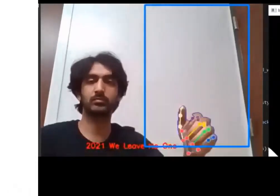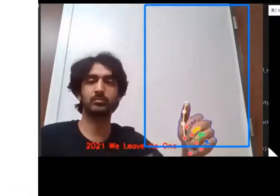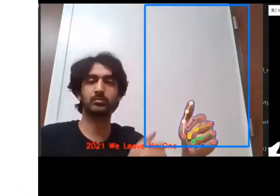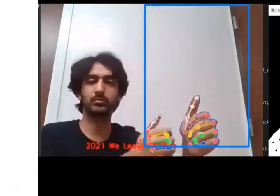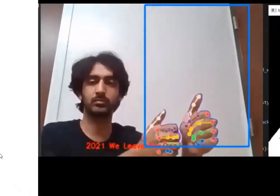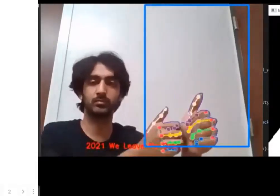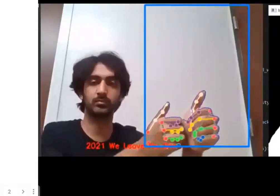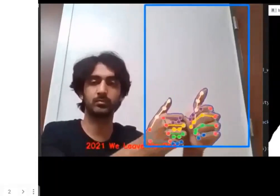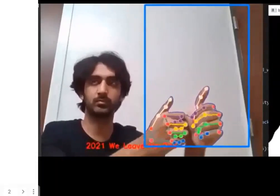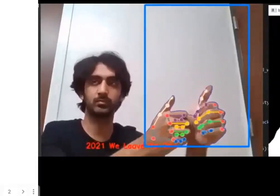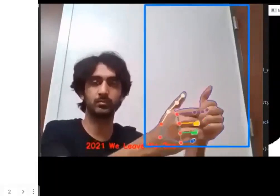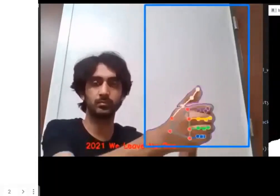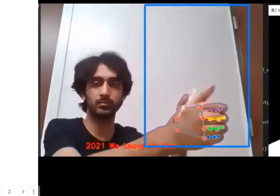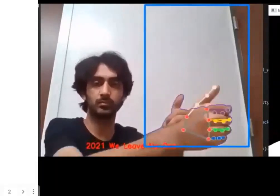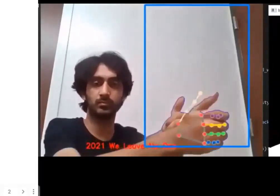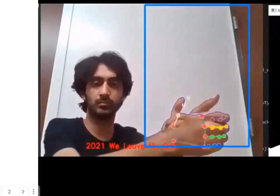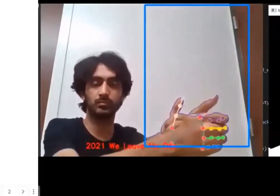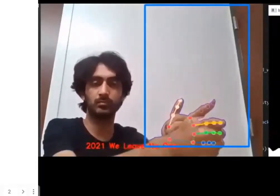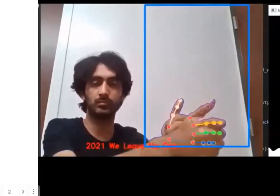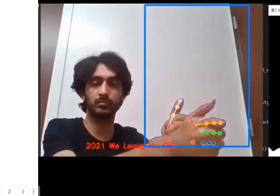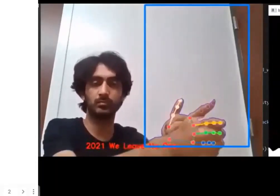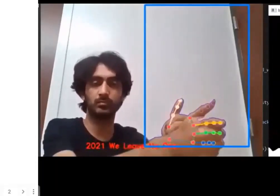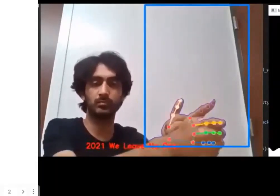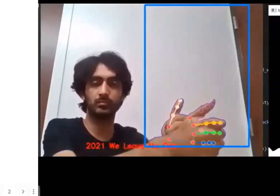no one